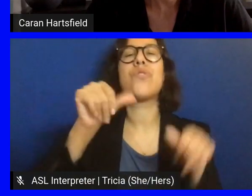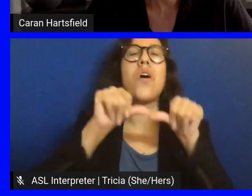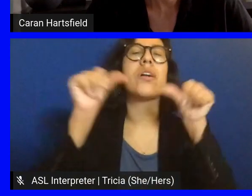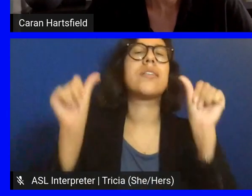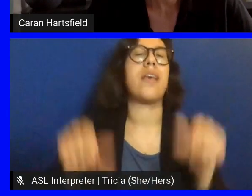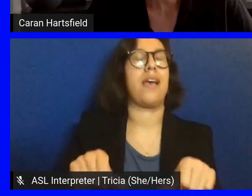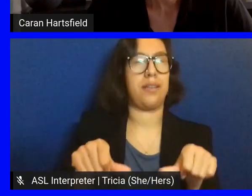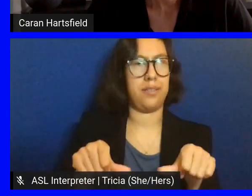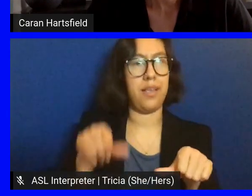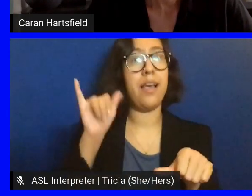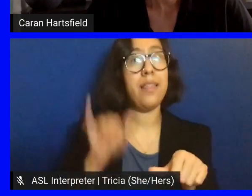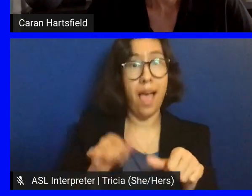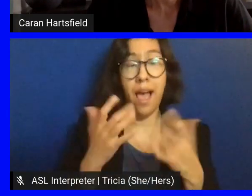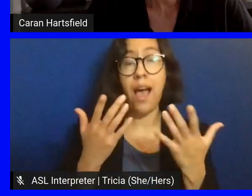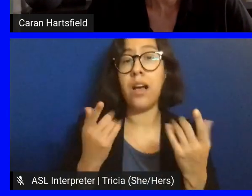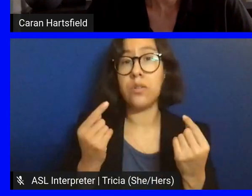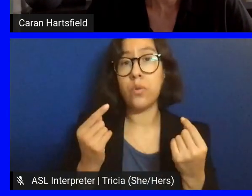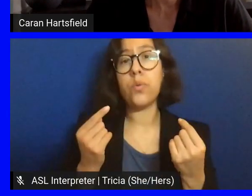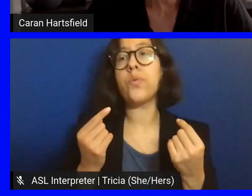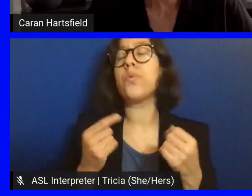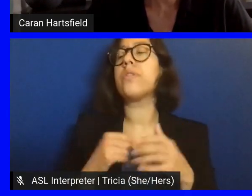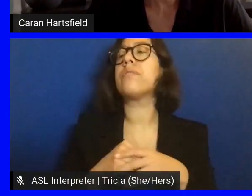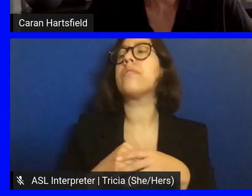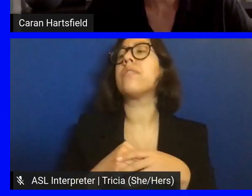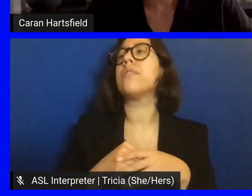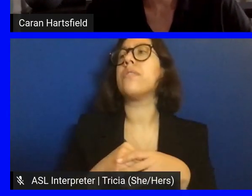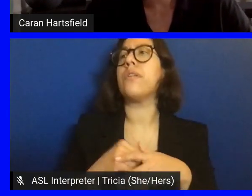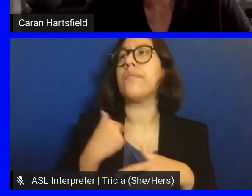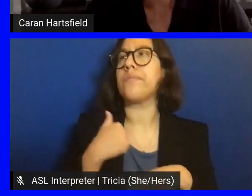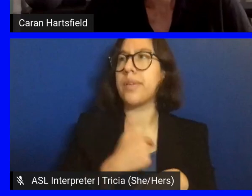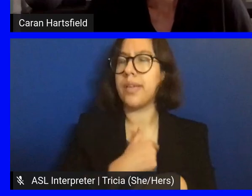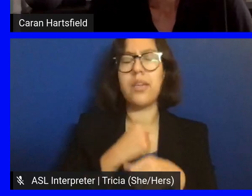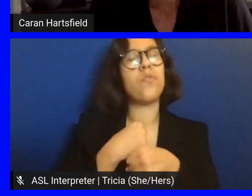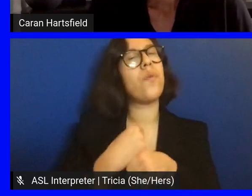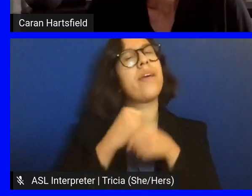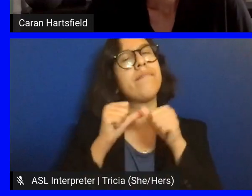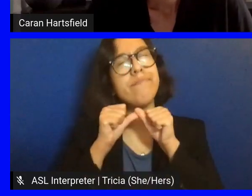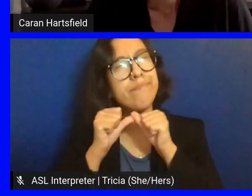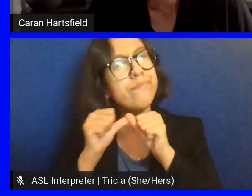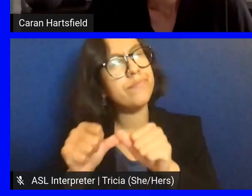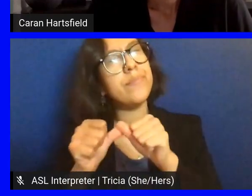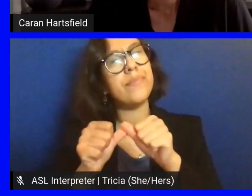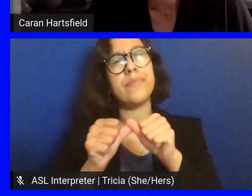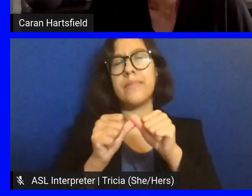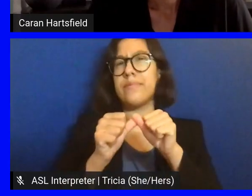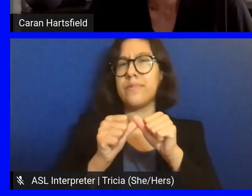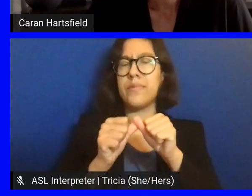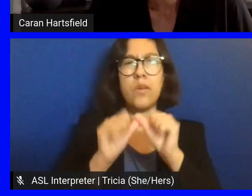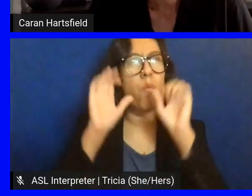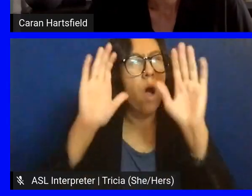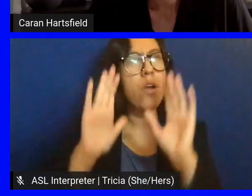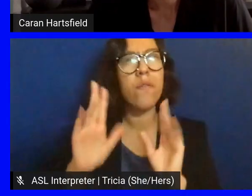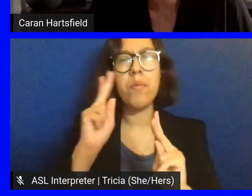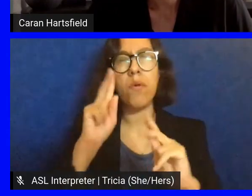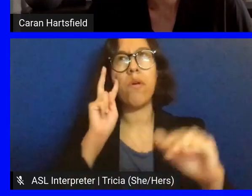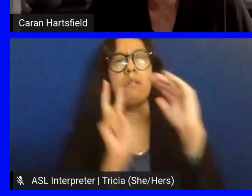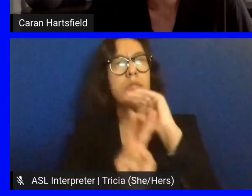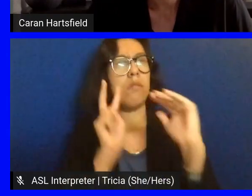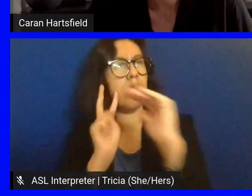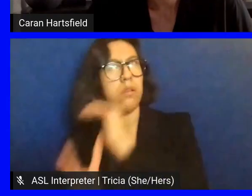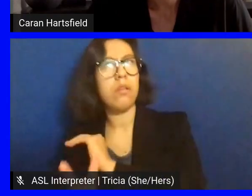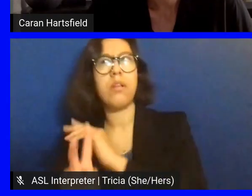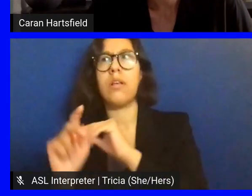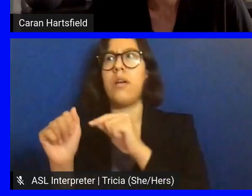which is creating a continuum of amazing forward thinkers and practitioners who